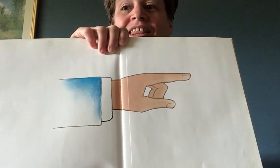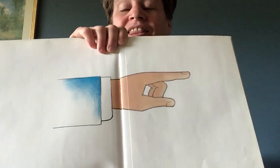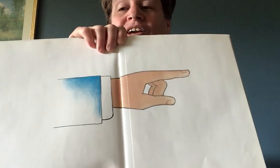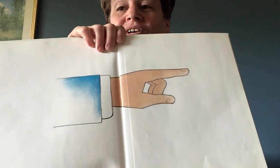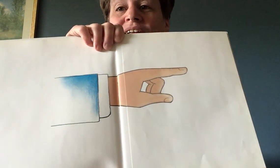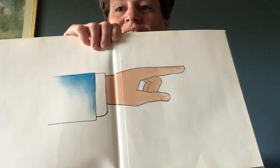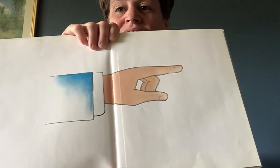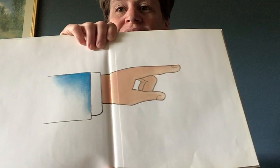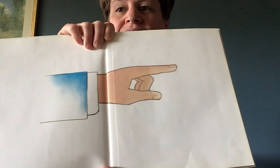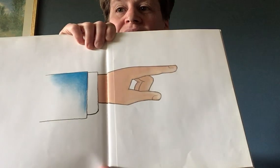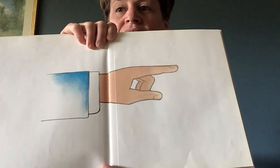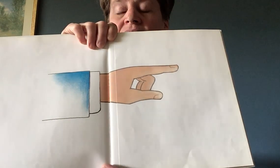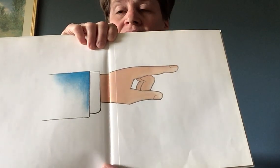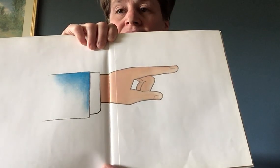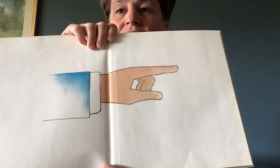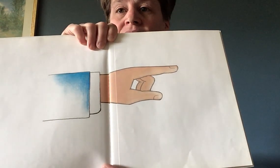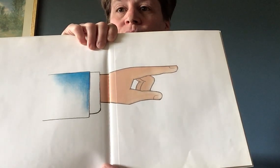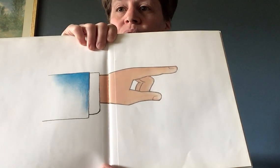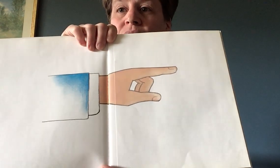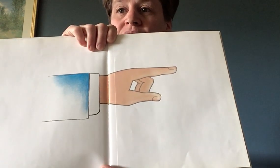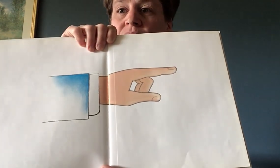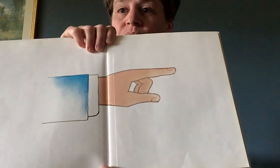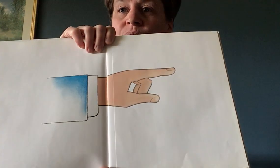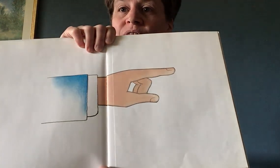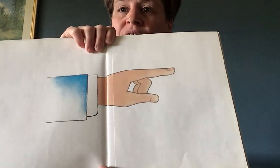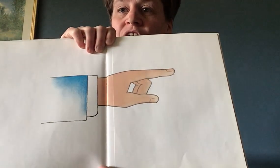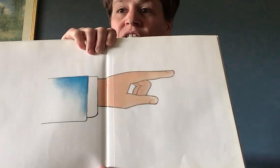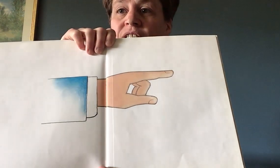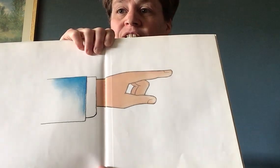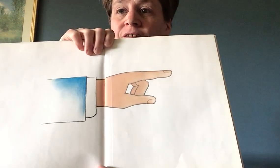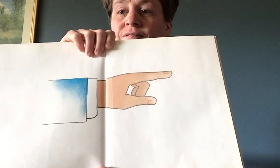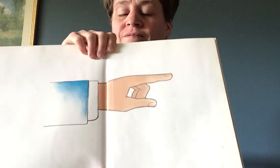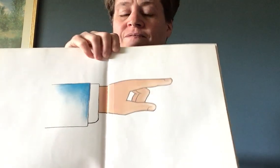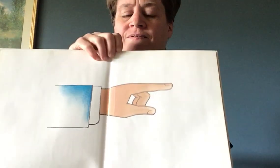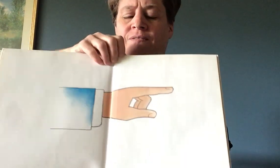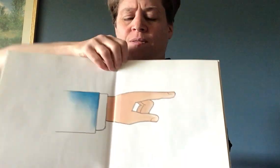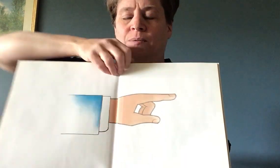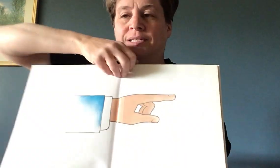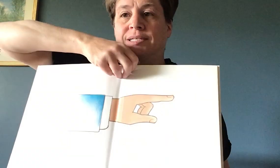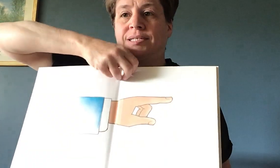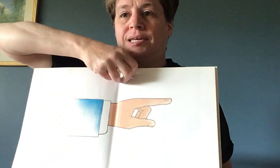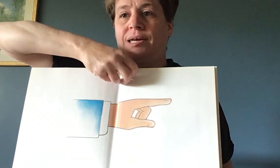There it is, a hand pointing with fingers. What's inside?